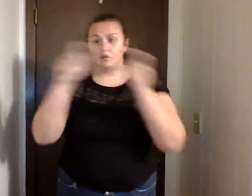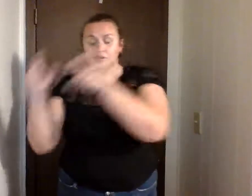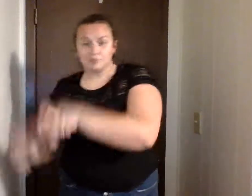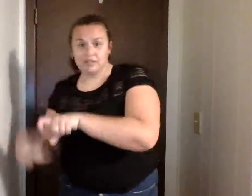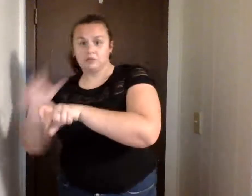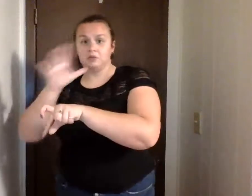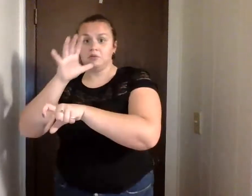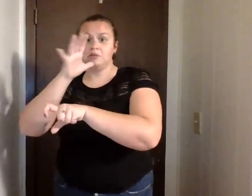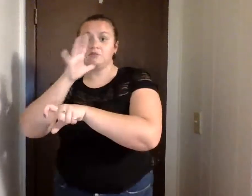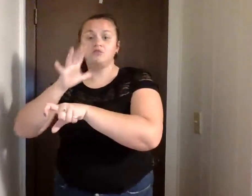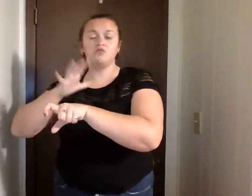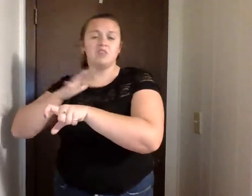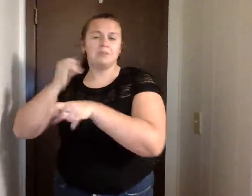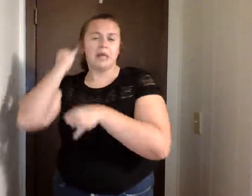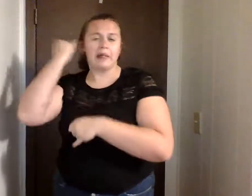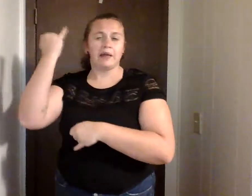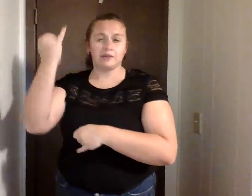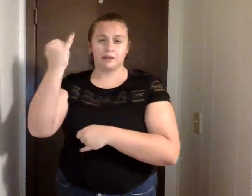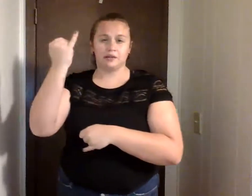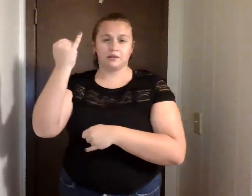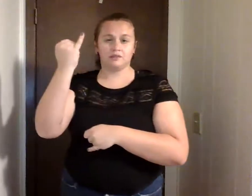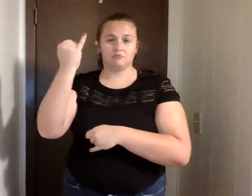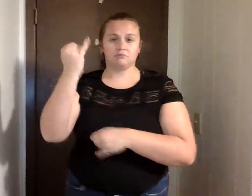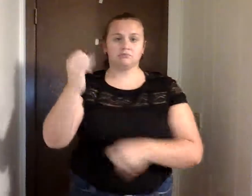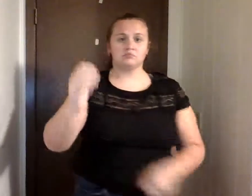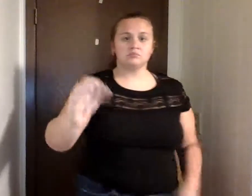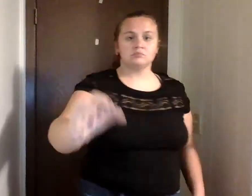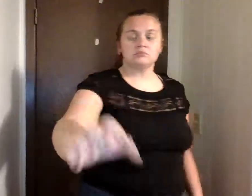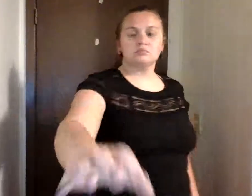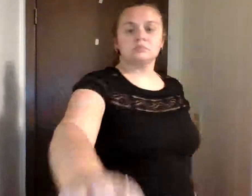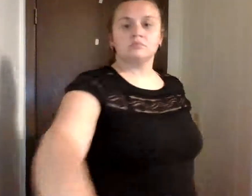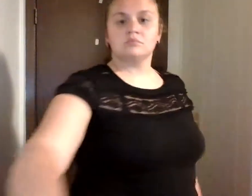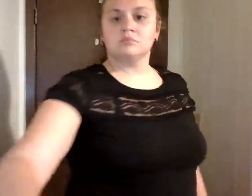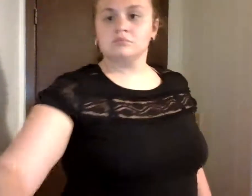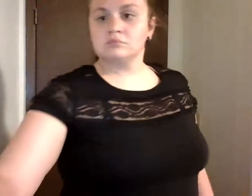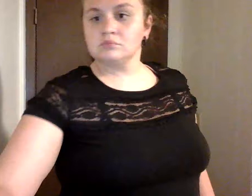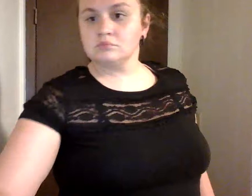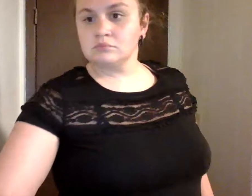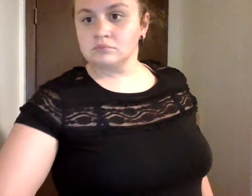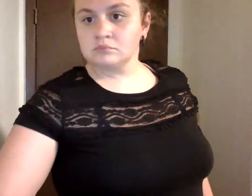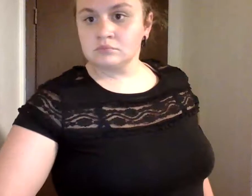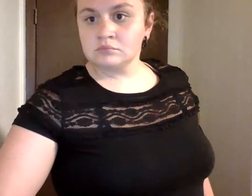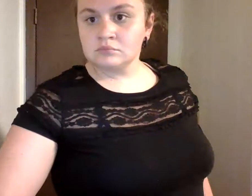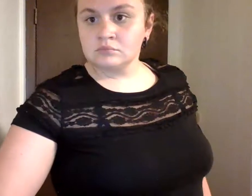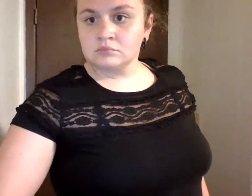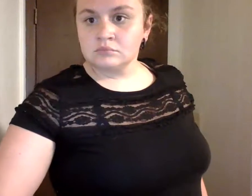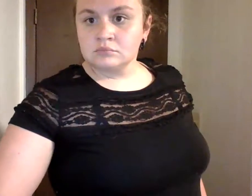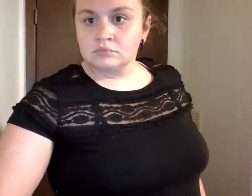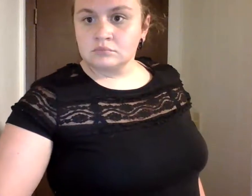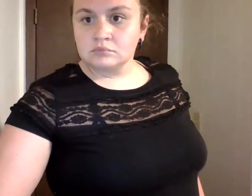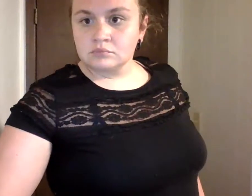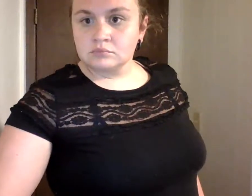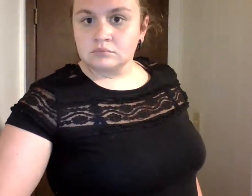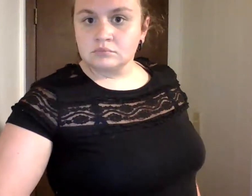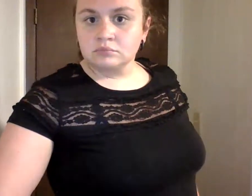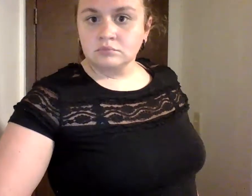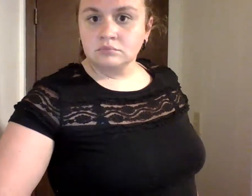female sensuality. The women in his paintings taunt us to view beyond their surface anatomy,